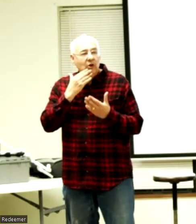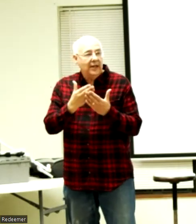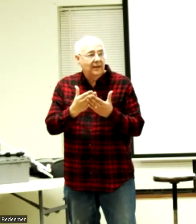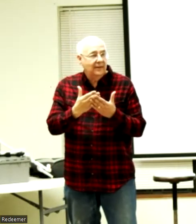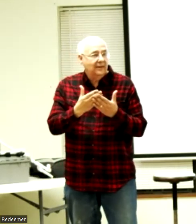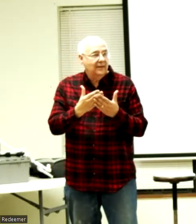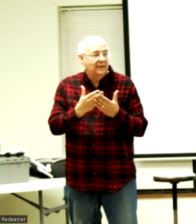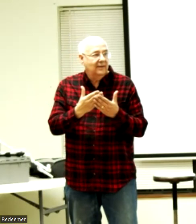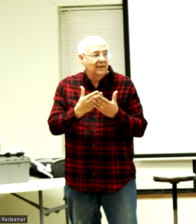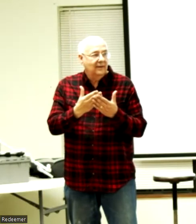good,